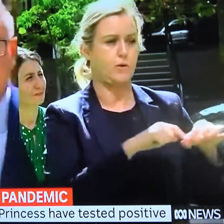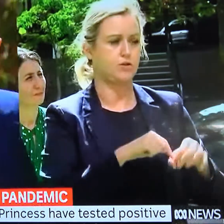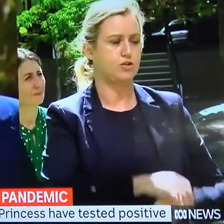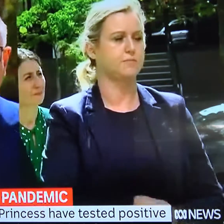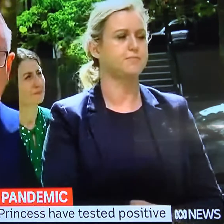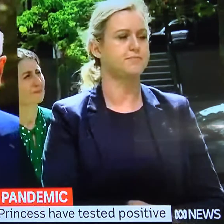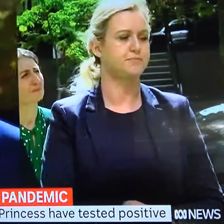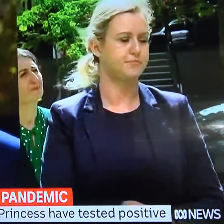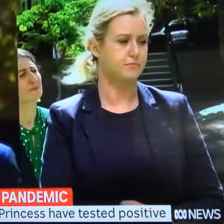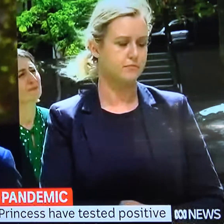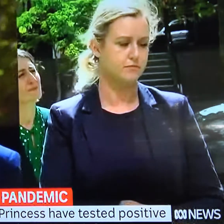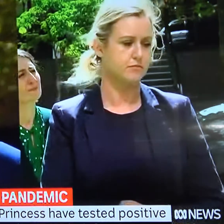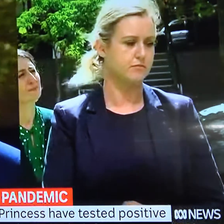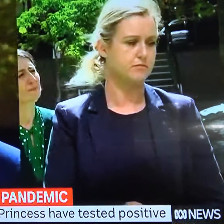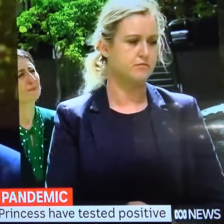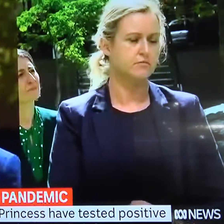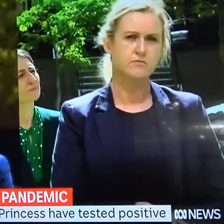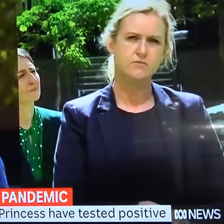Very awful circumstances.